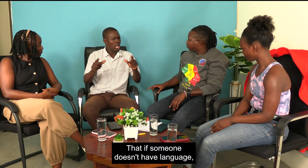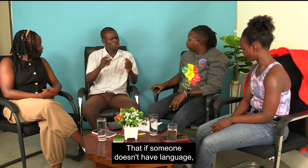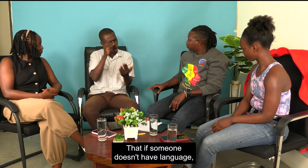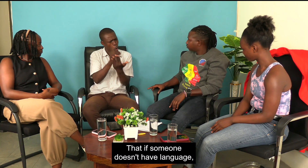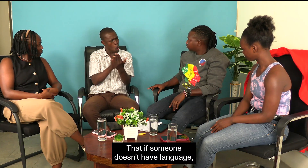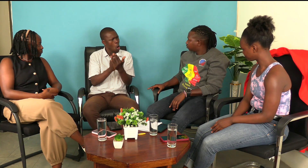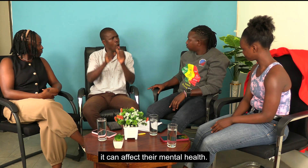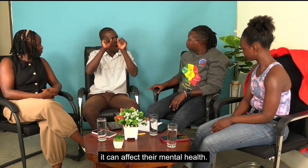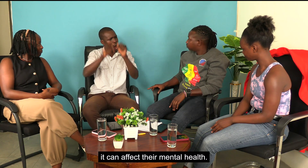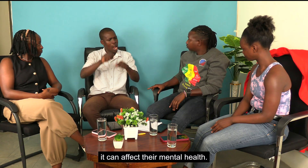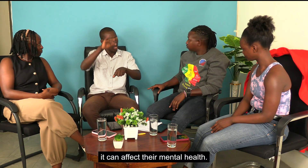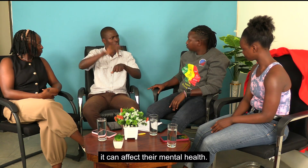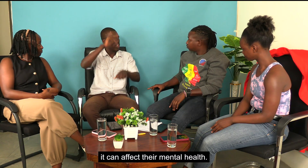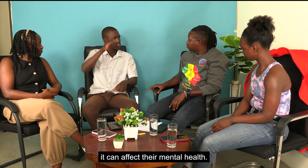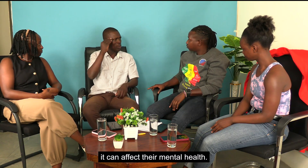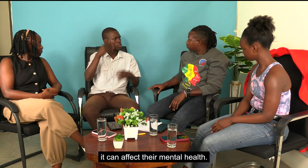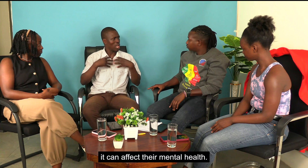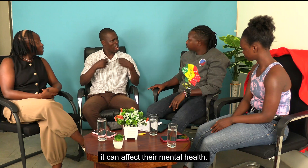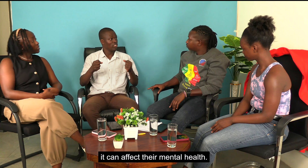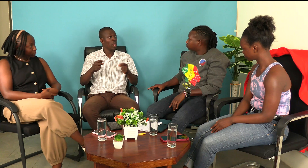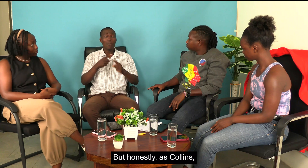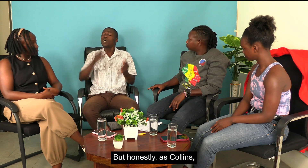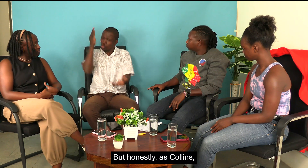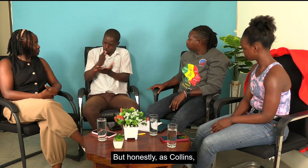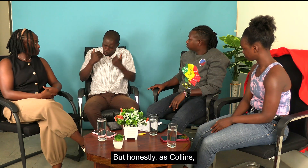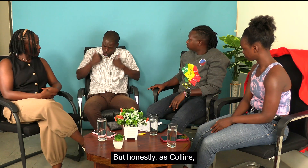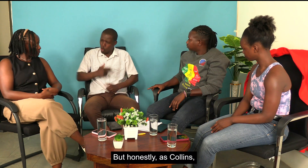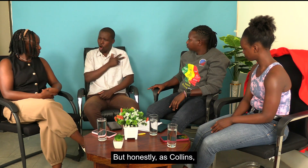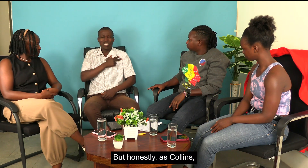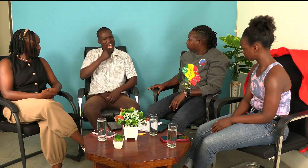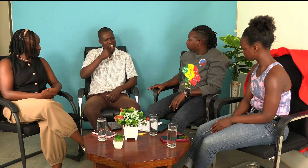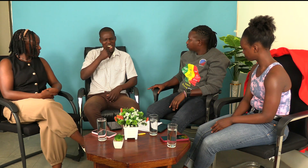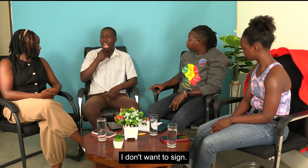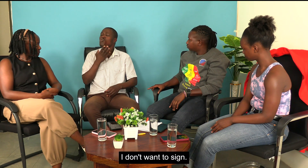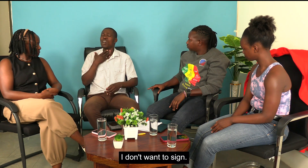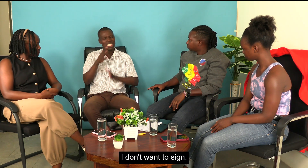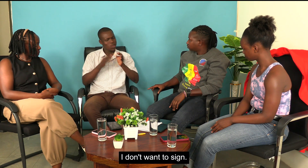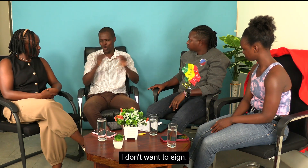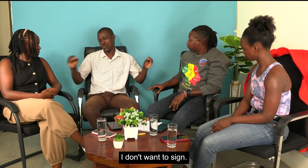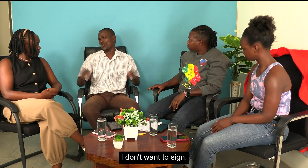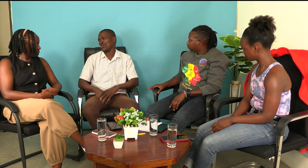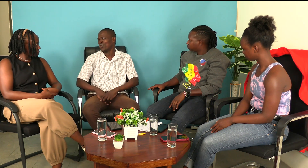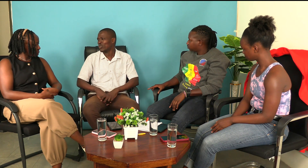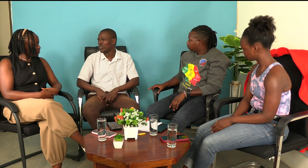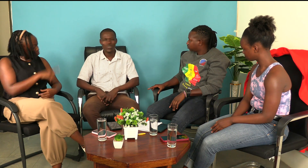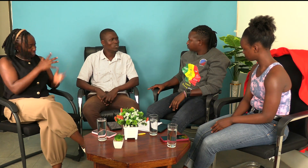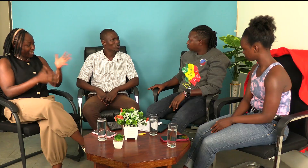person doesn't have a language, it cannot affect our mental health. Me as Collins, I wish I didn't know how to